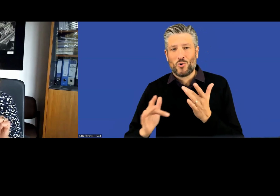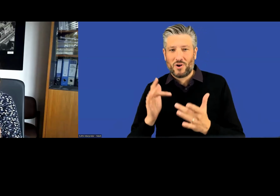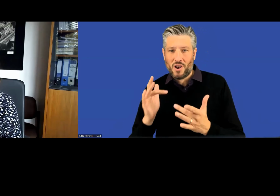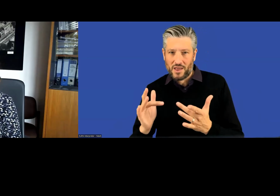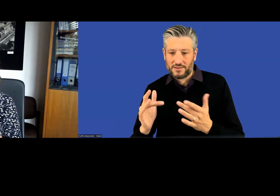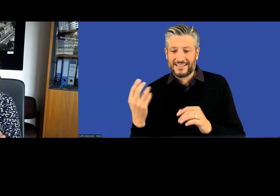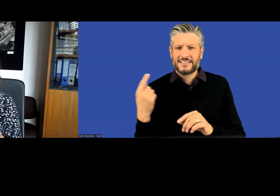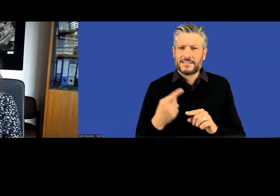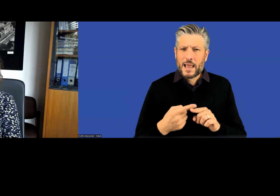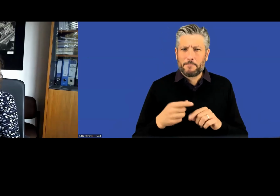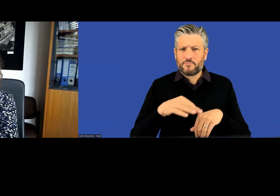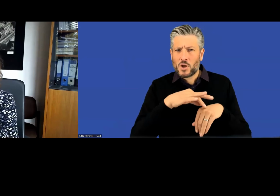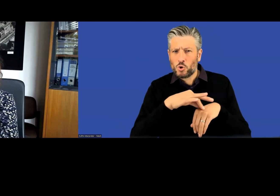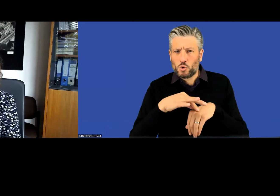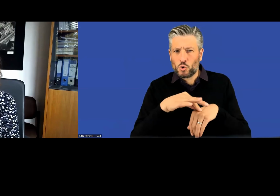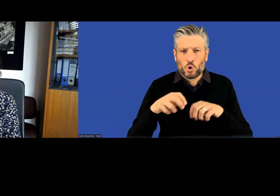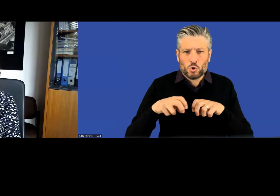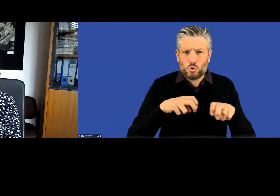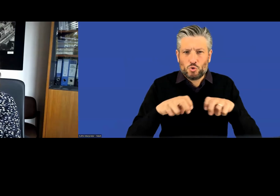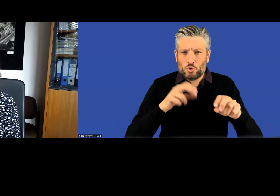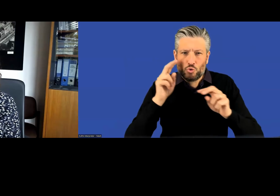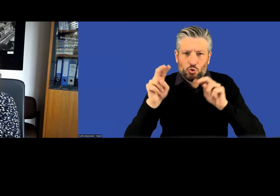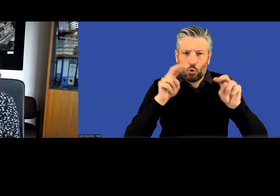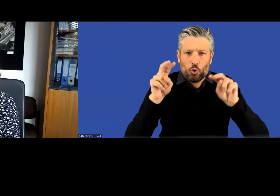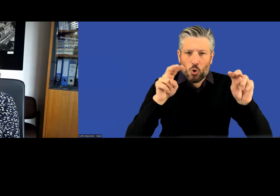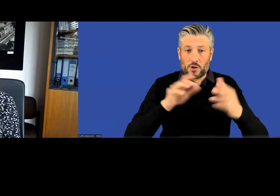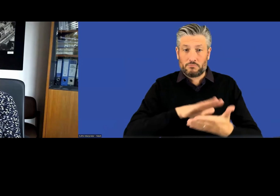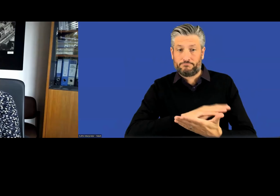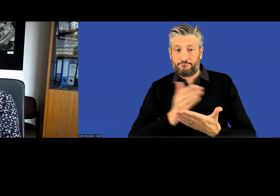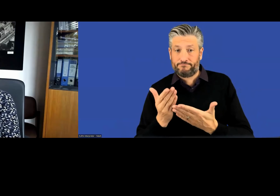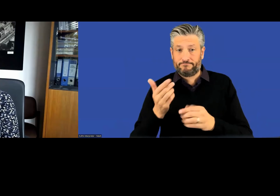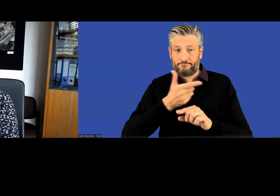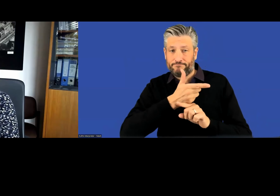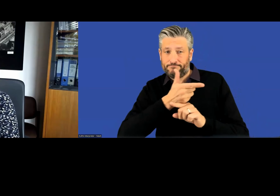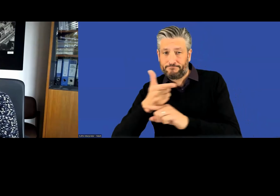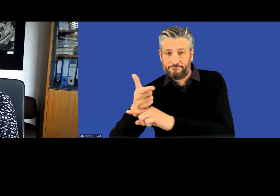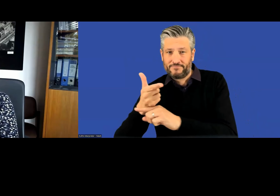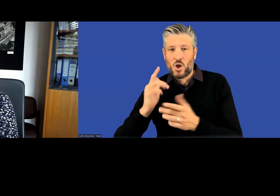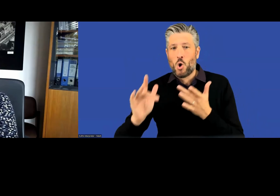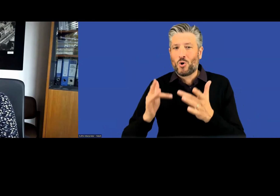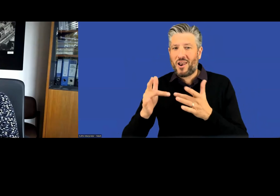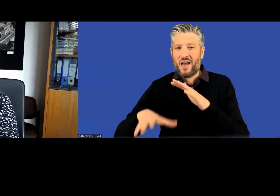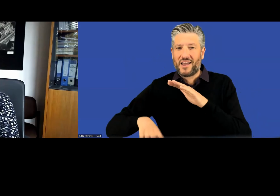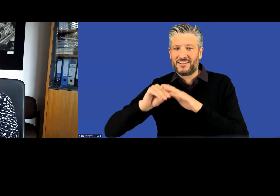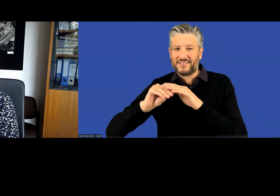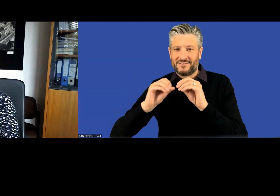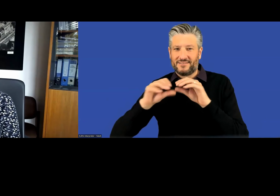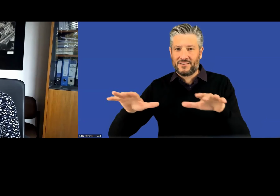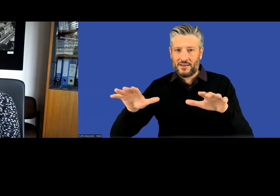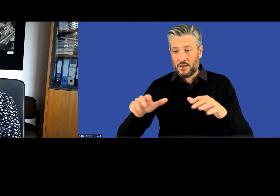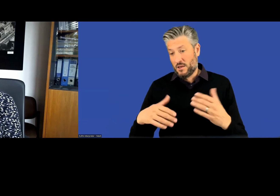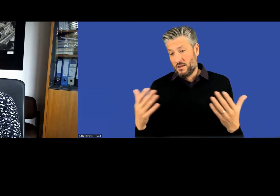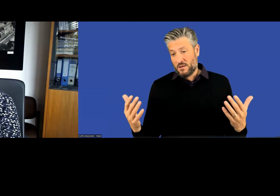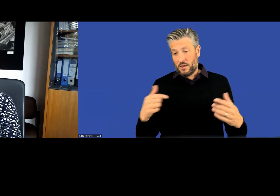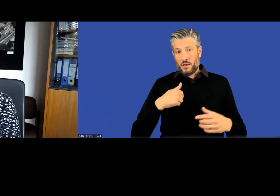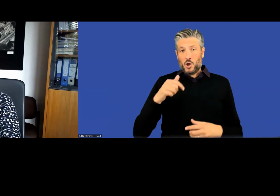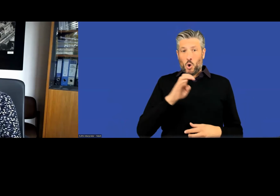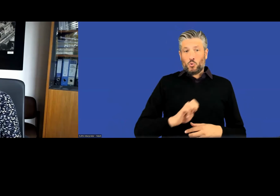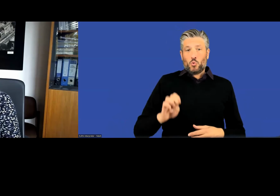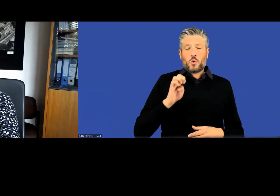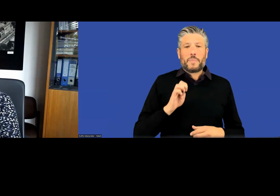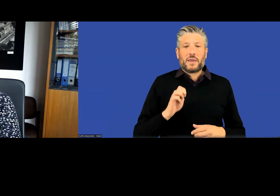And just to mention that in 2022, so since the war started, the European Competence Centre for Cultural Heritage, some of you may